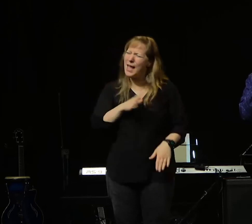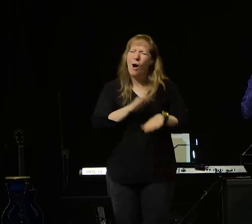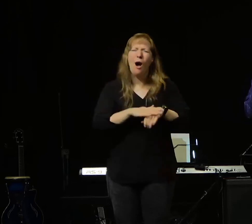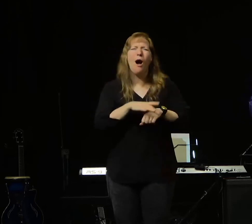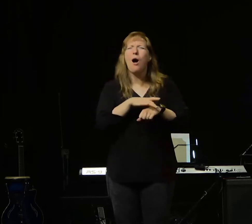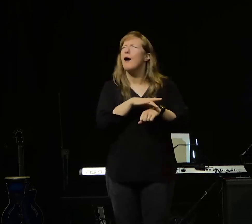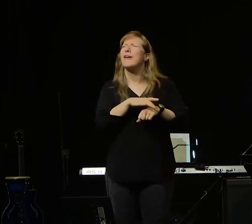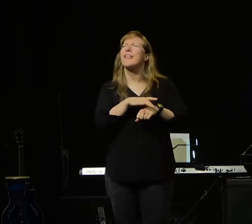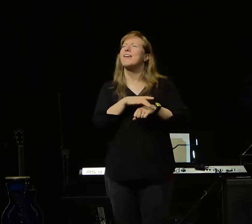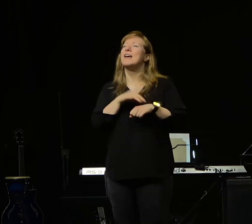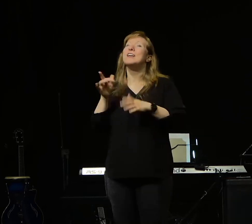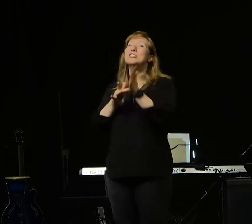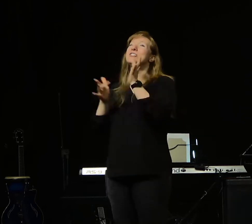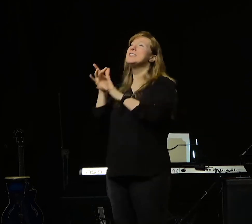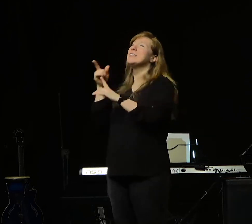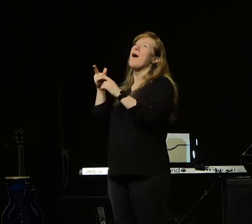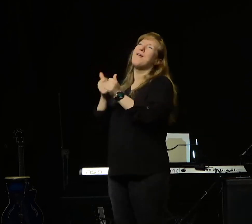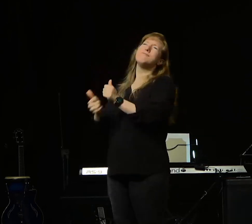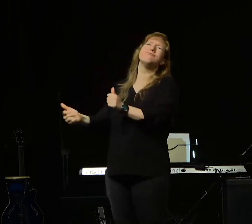And he still is.